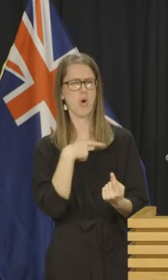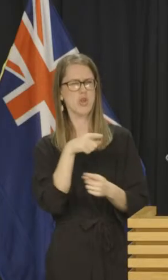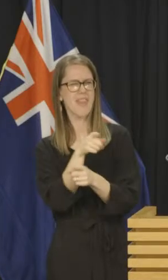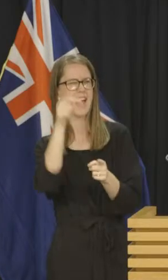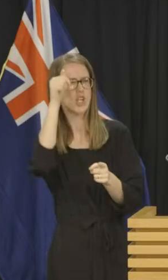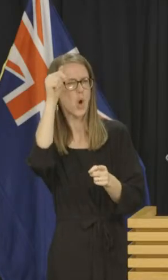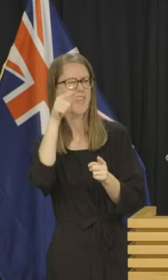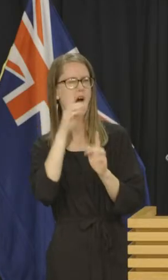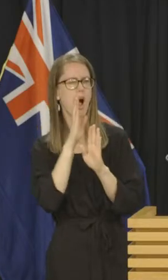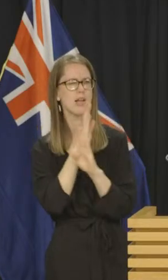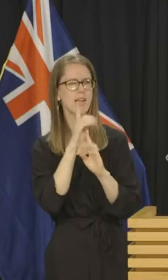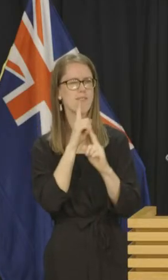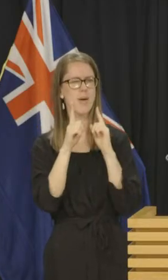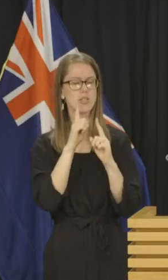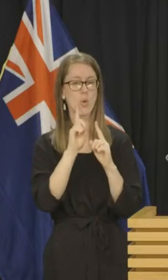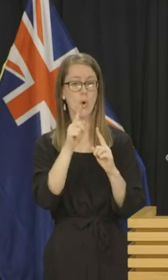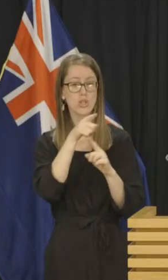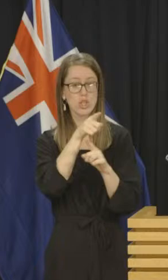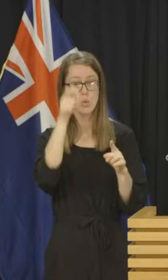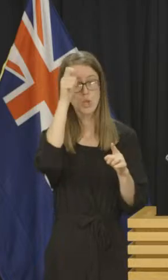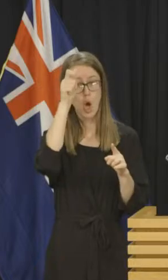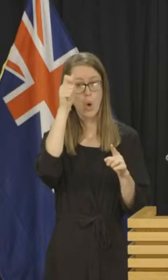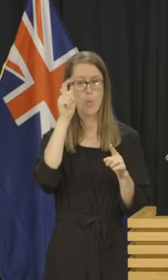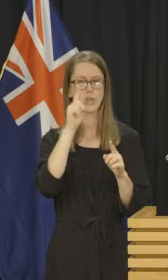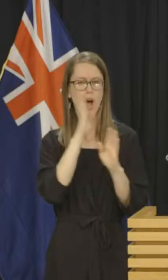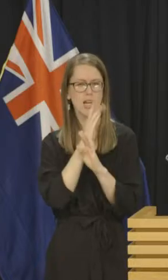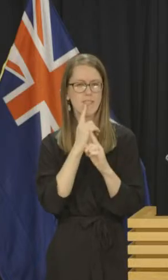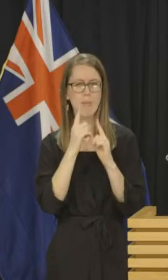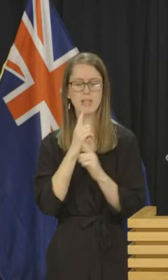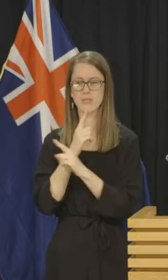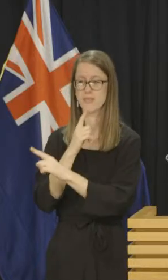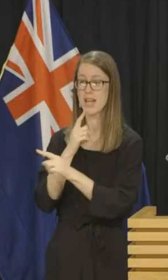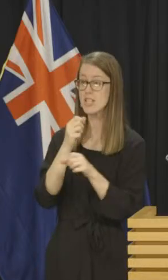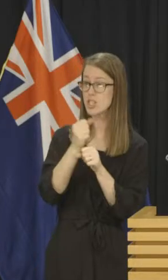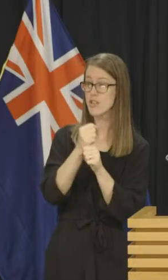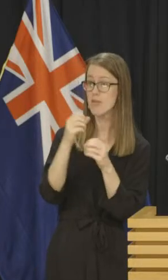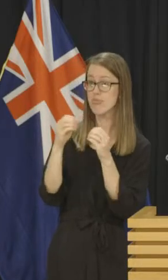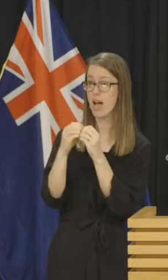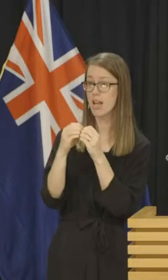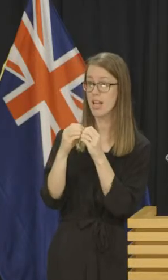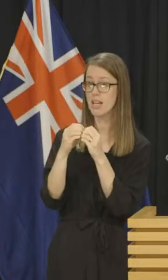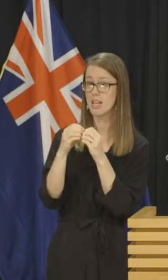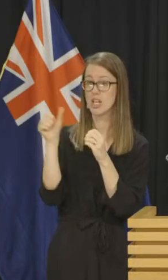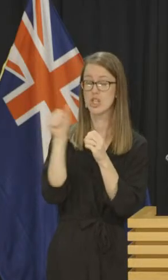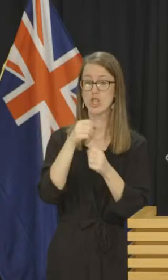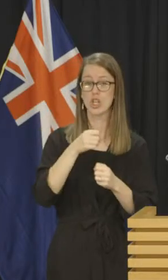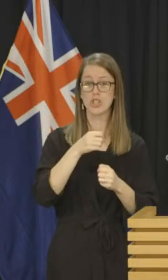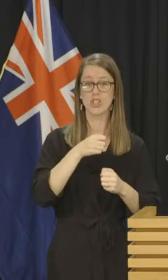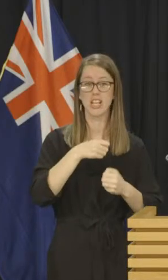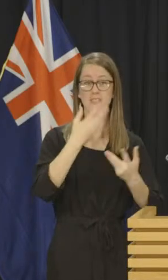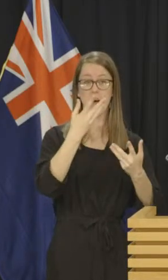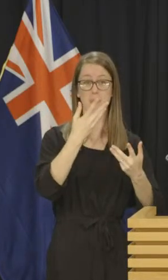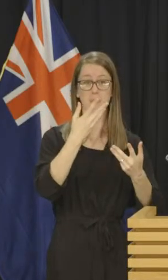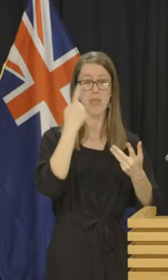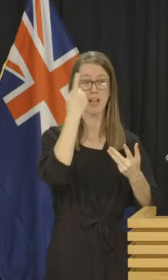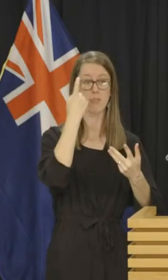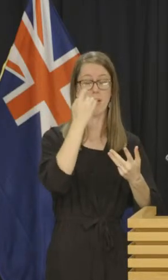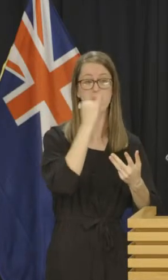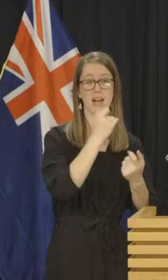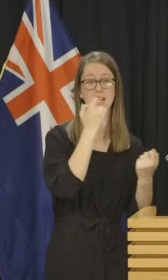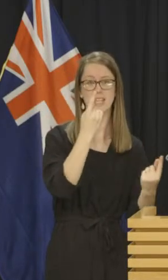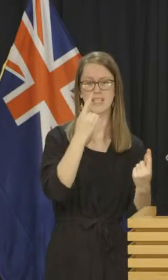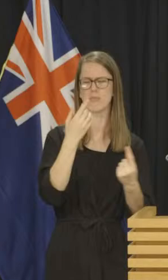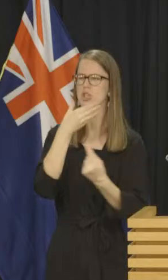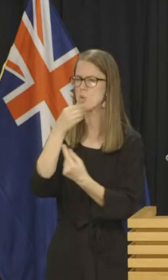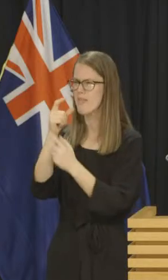know that they're not telling us? What do you know that you're not telling us? I would encourage Jerry Brownlee to swap the tinfoil hat for a face mask. It is